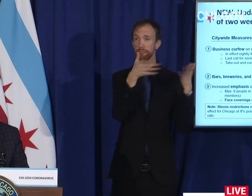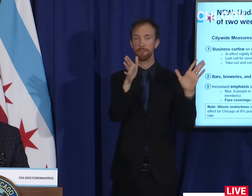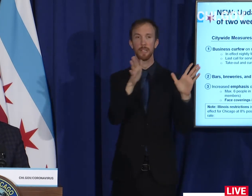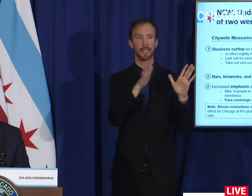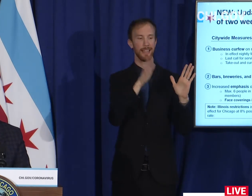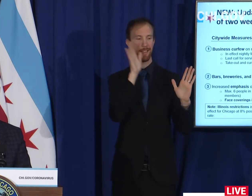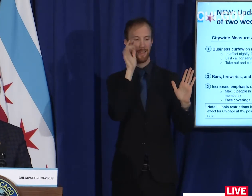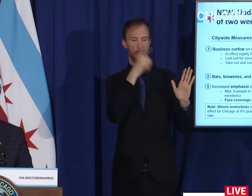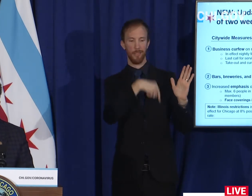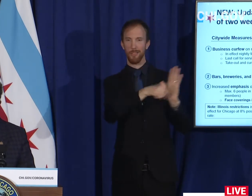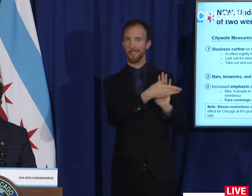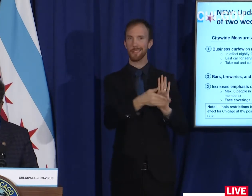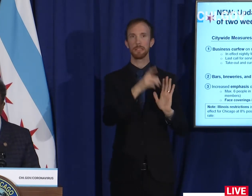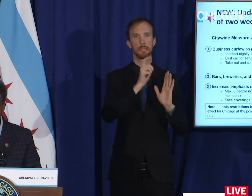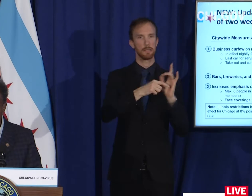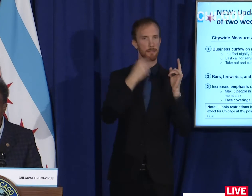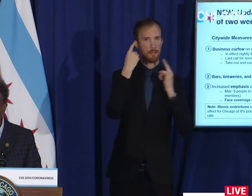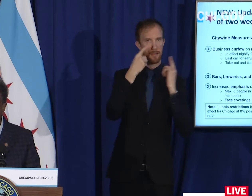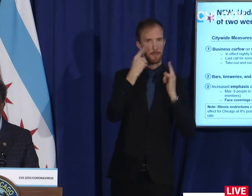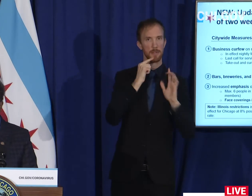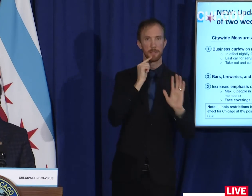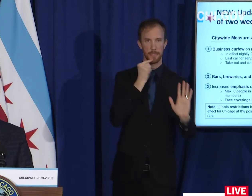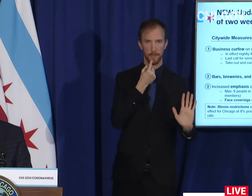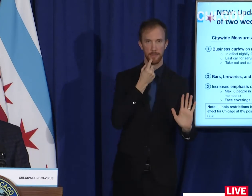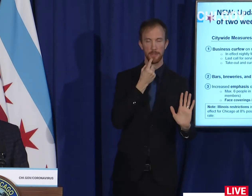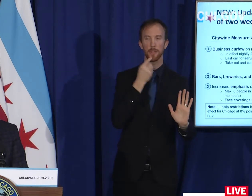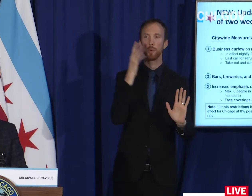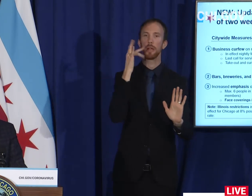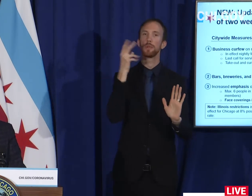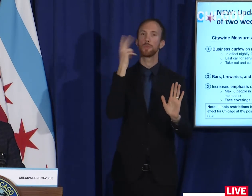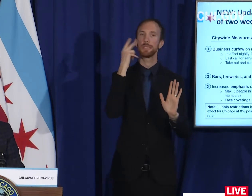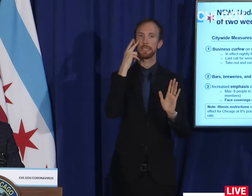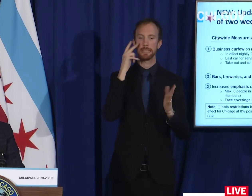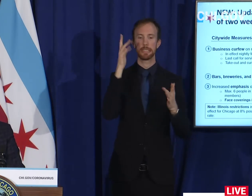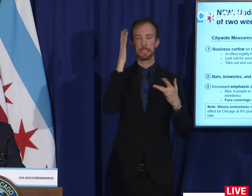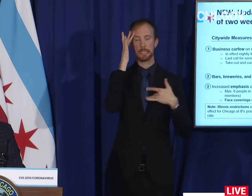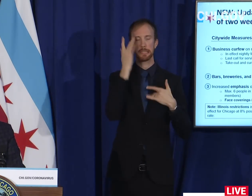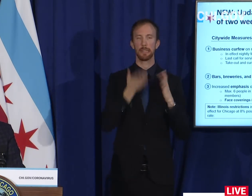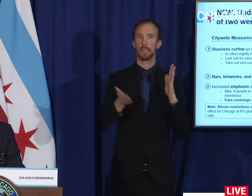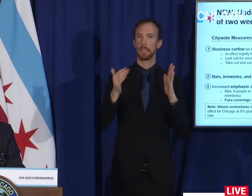seriously about as we see this second case surge happening.